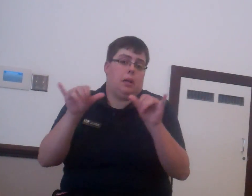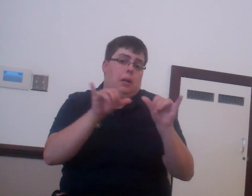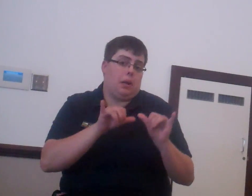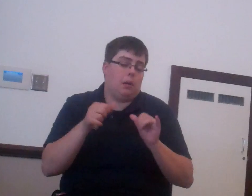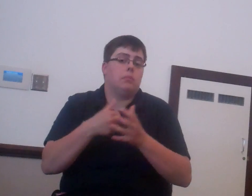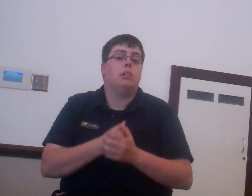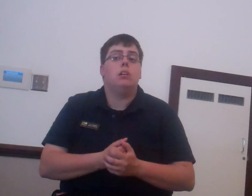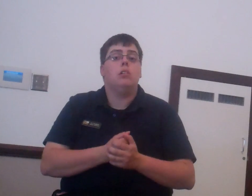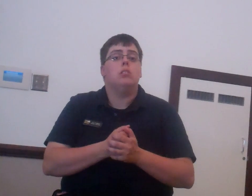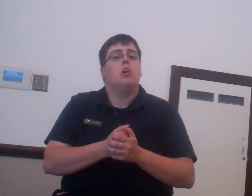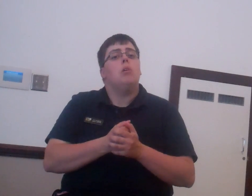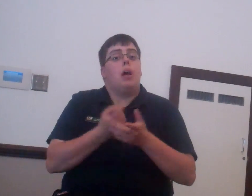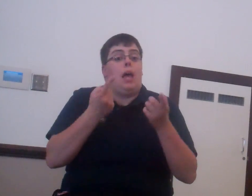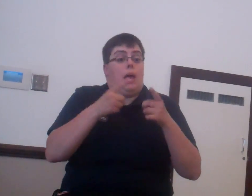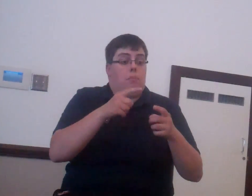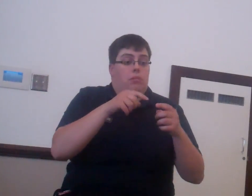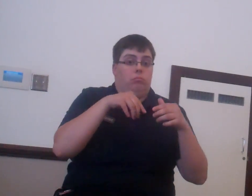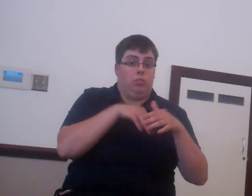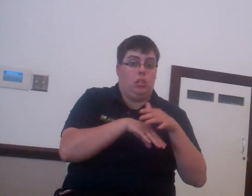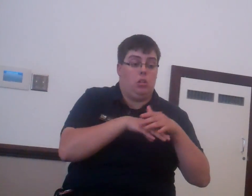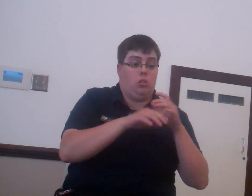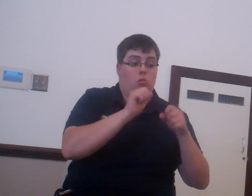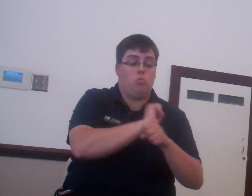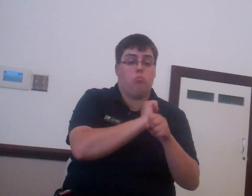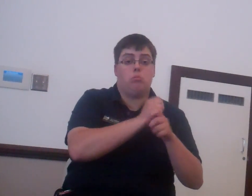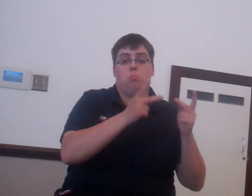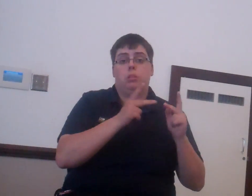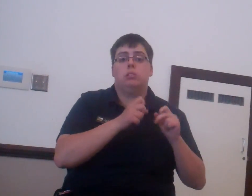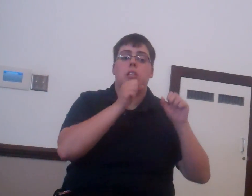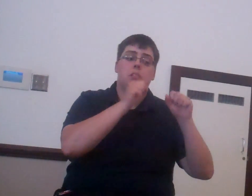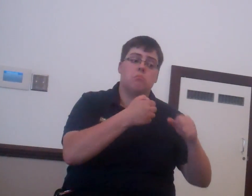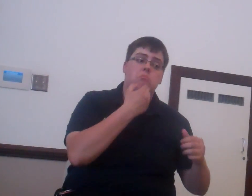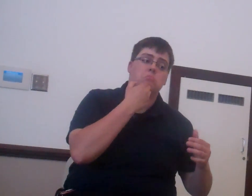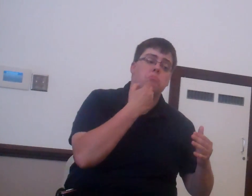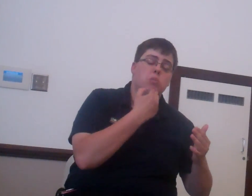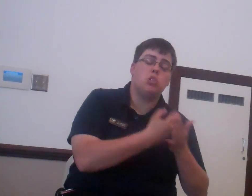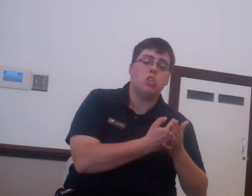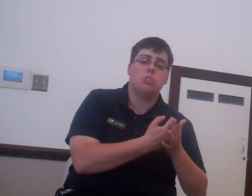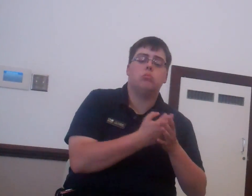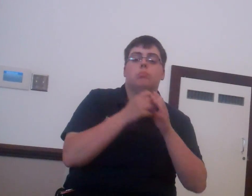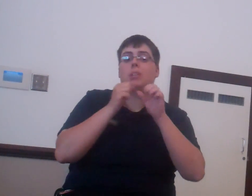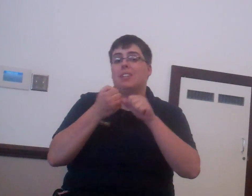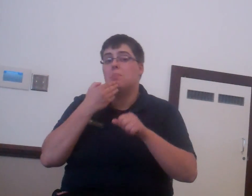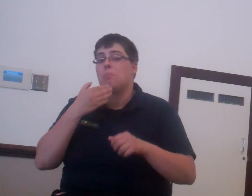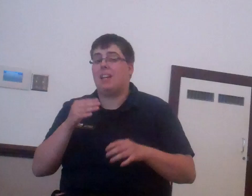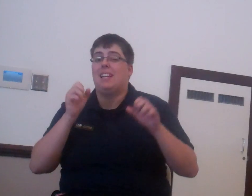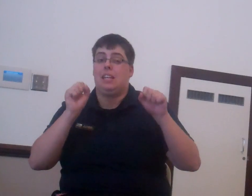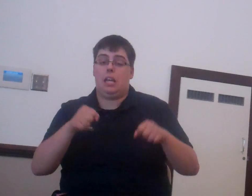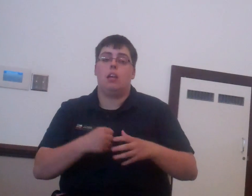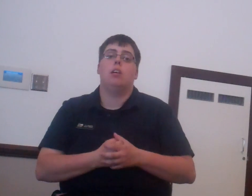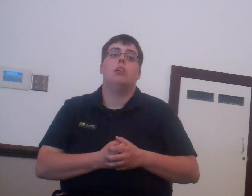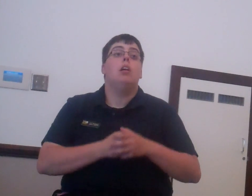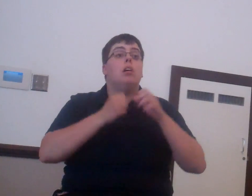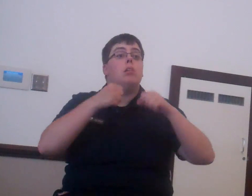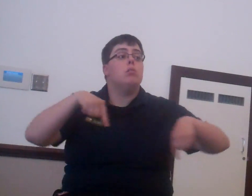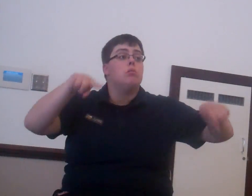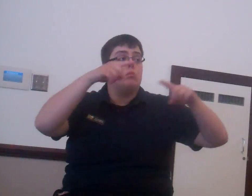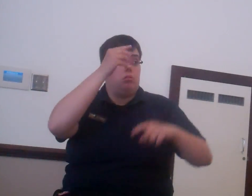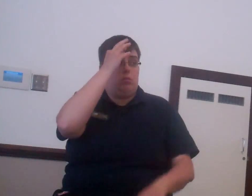thing, right? So can you think of good examples of workplace cliques, or what would be like some benefits of falling into a workplace clique?